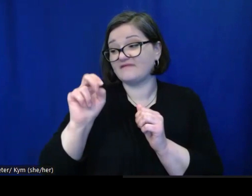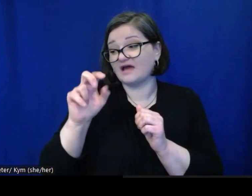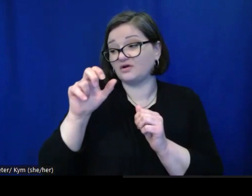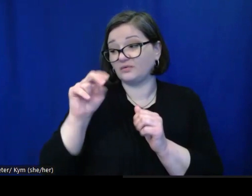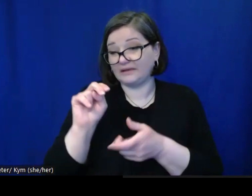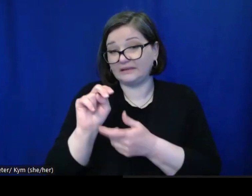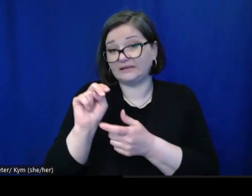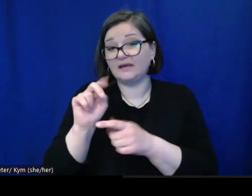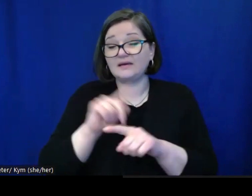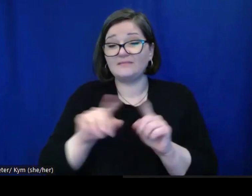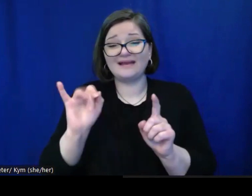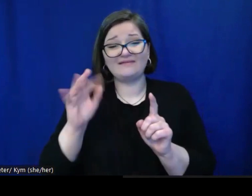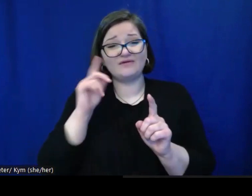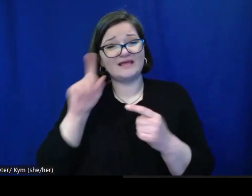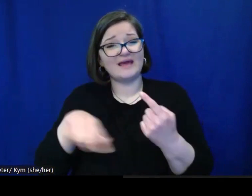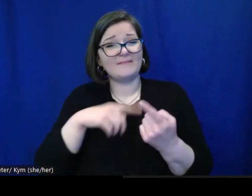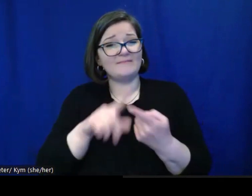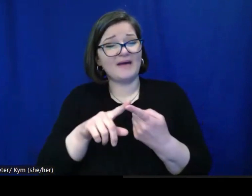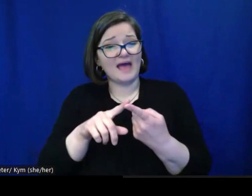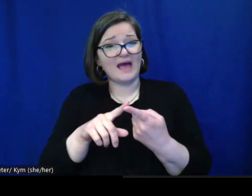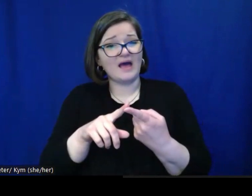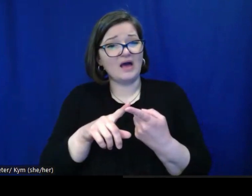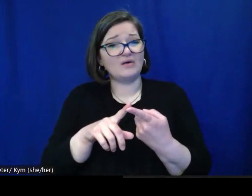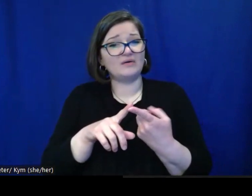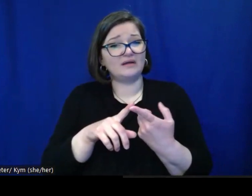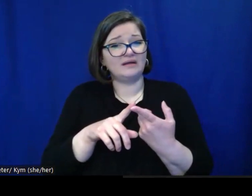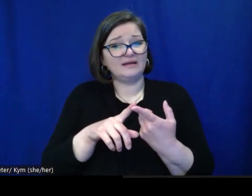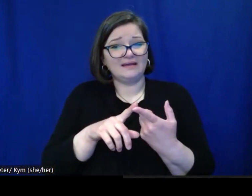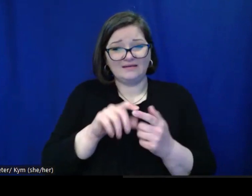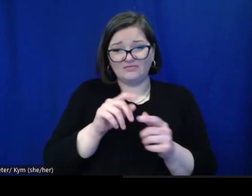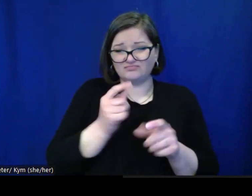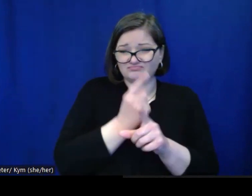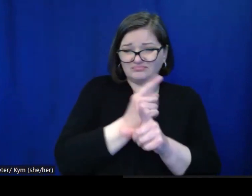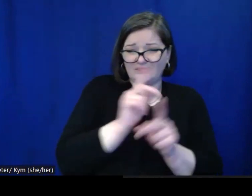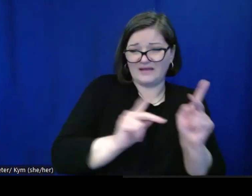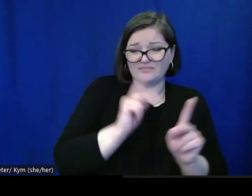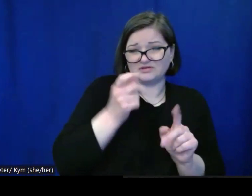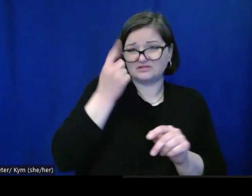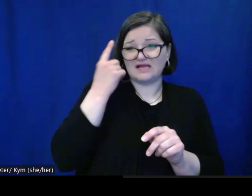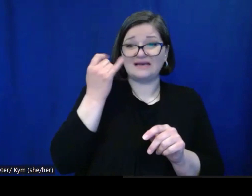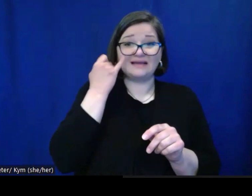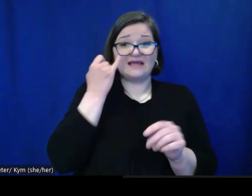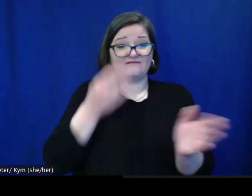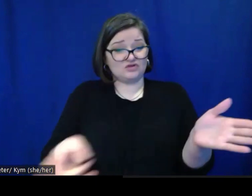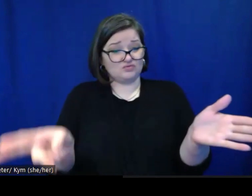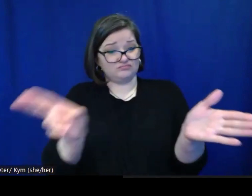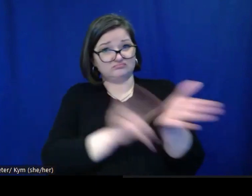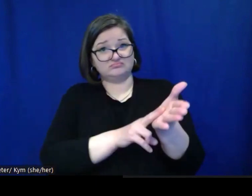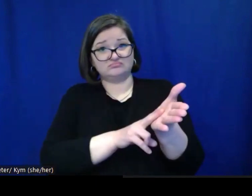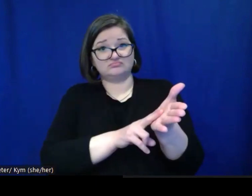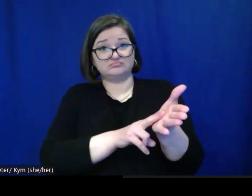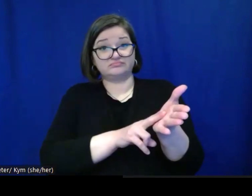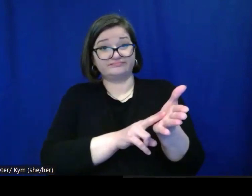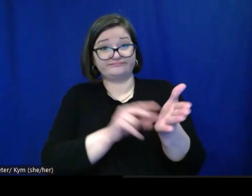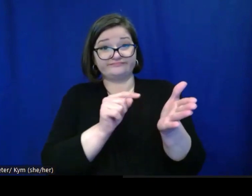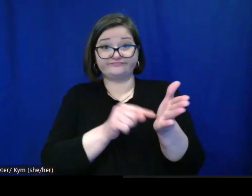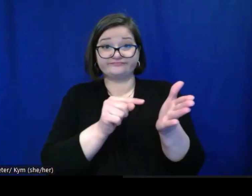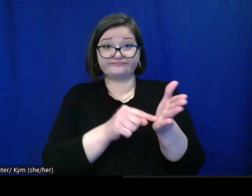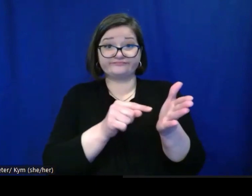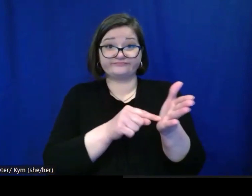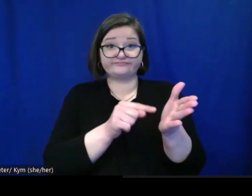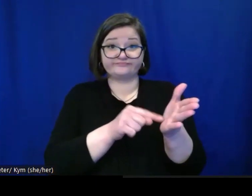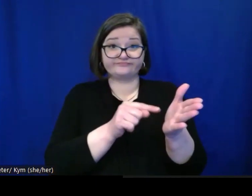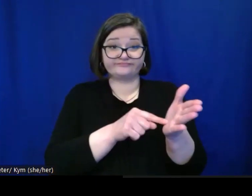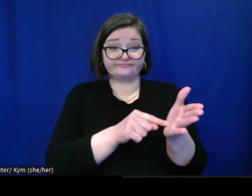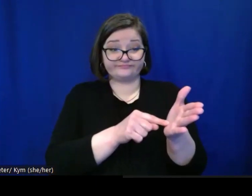veteran, if you sign the line, if you sign a piece of paper, you stop up to the dotted line, we should probably